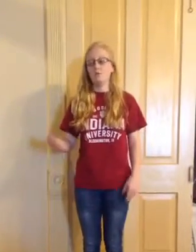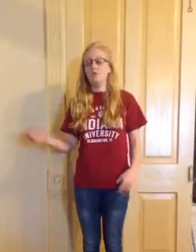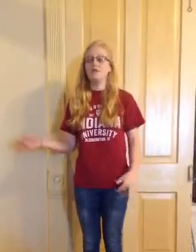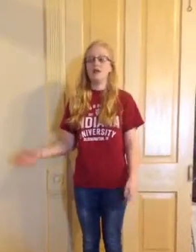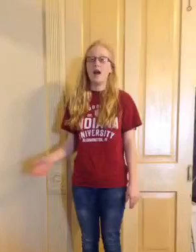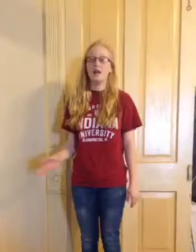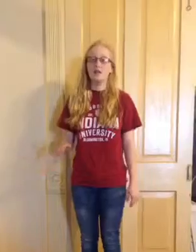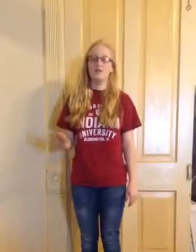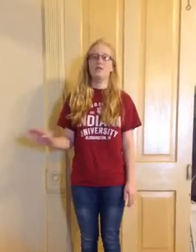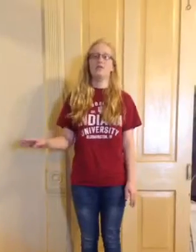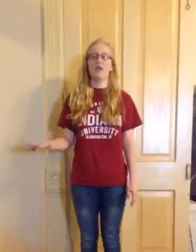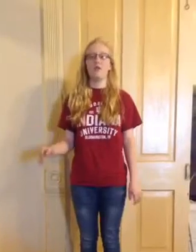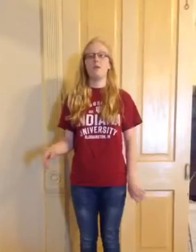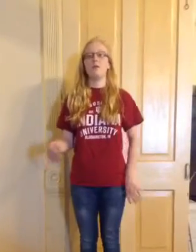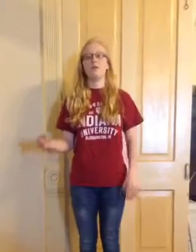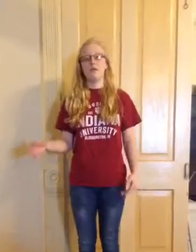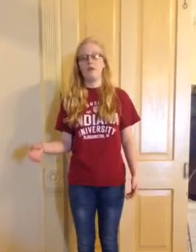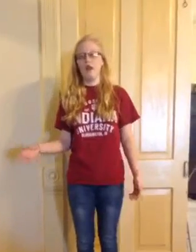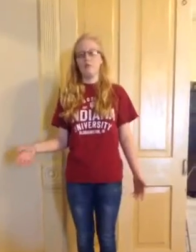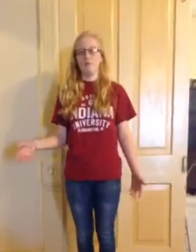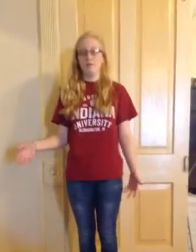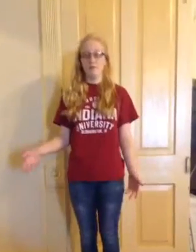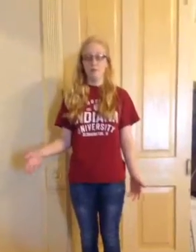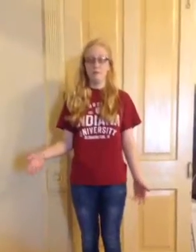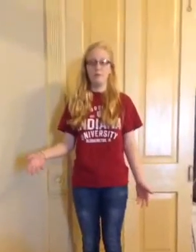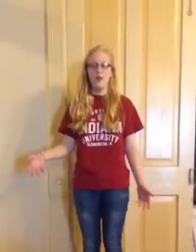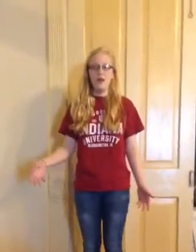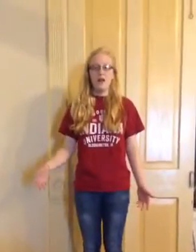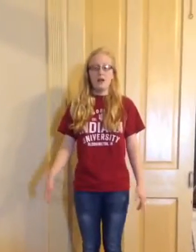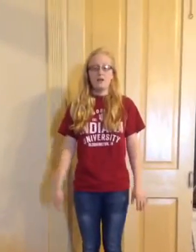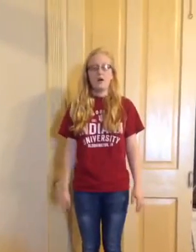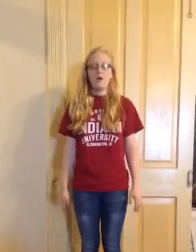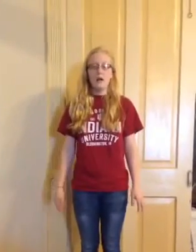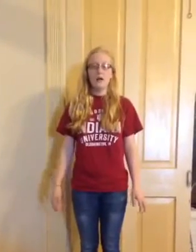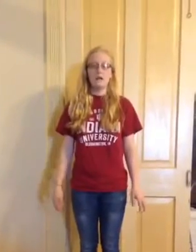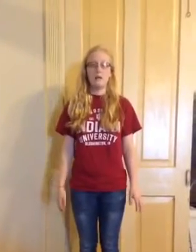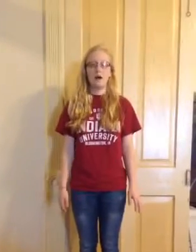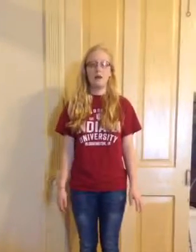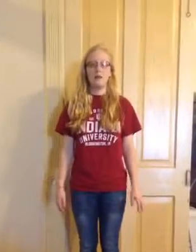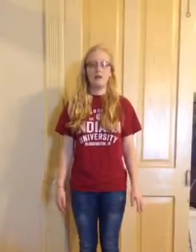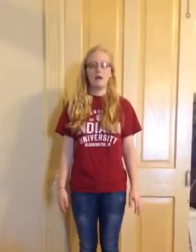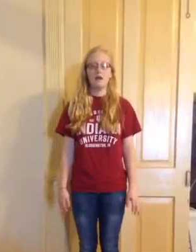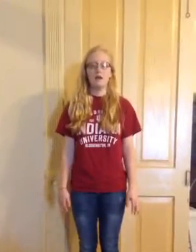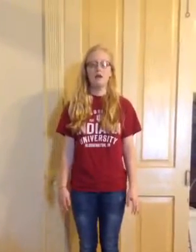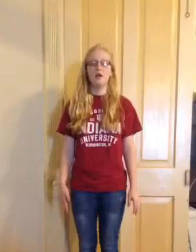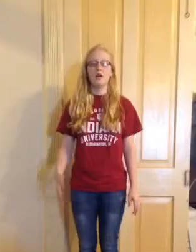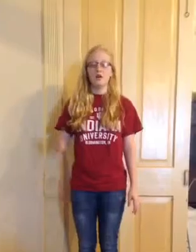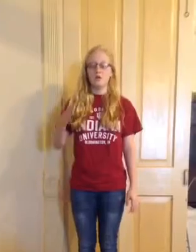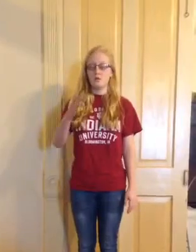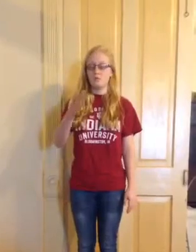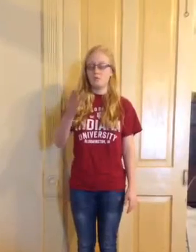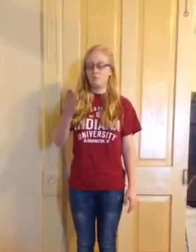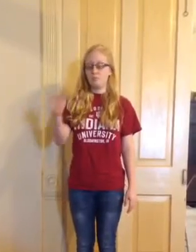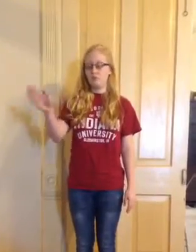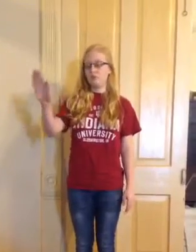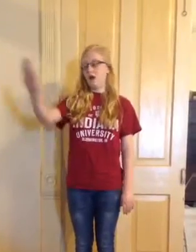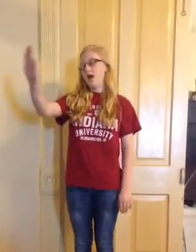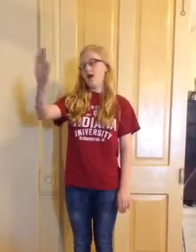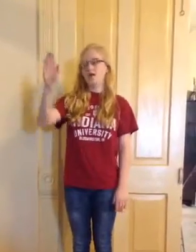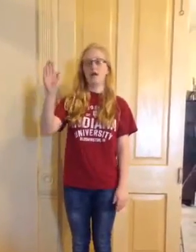would sign your name that we learned the alphabet for. So, say my name is, you just put your hand,